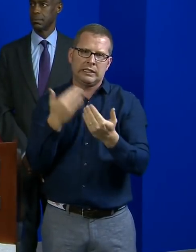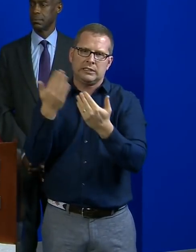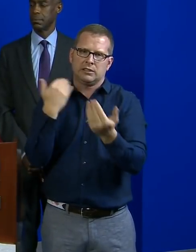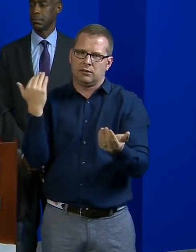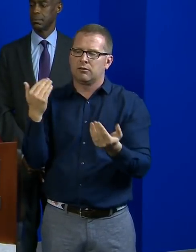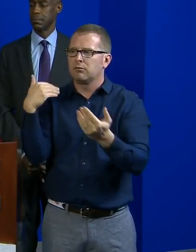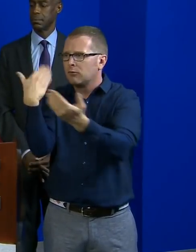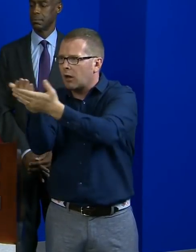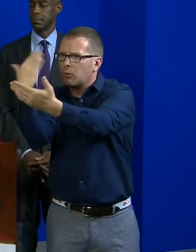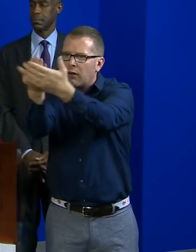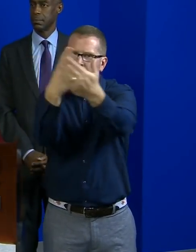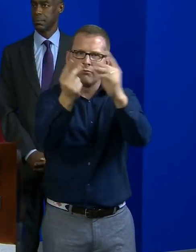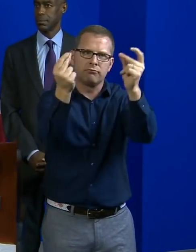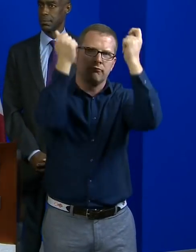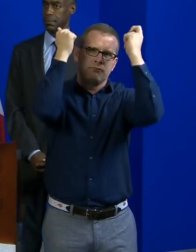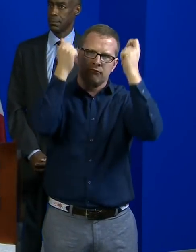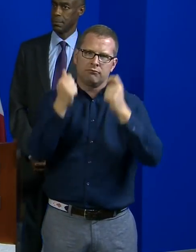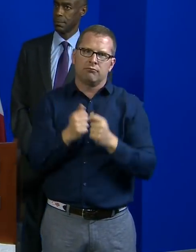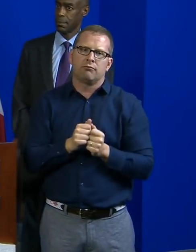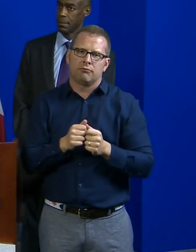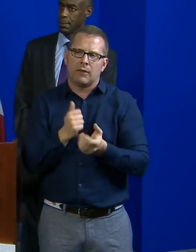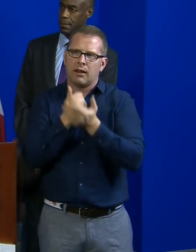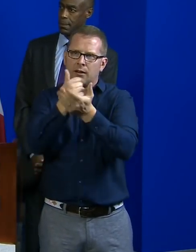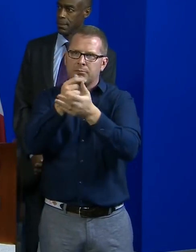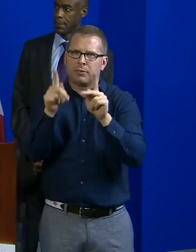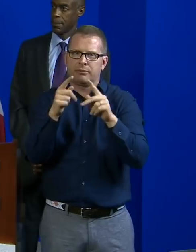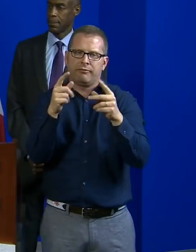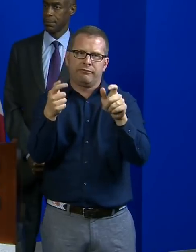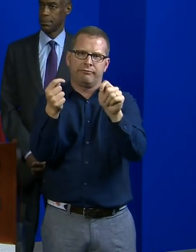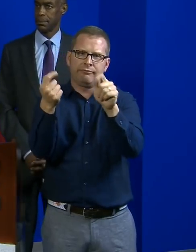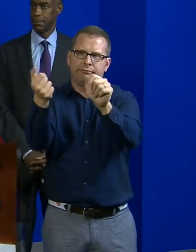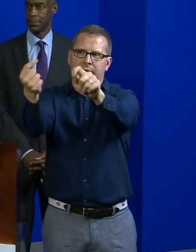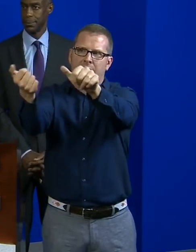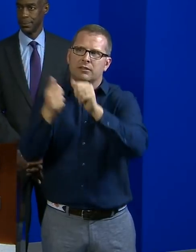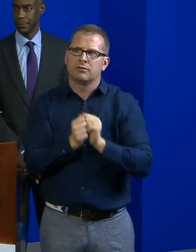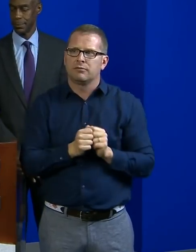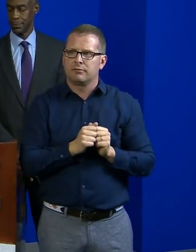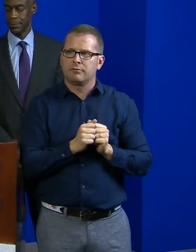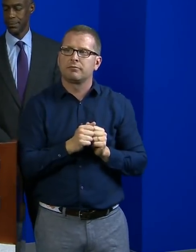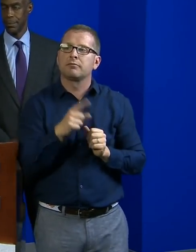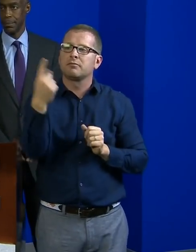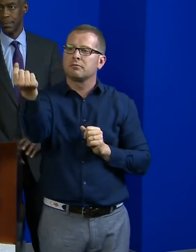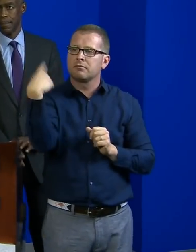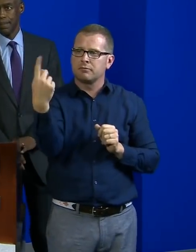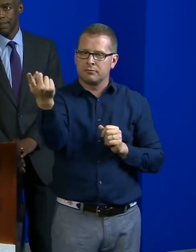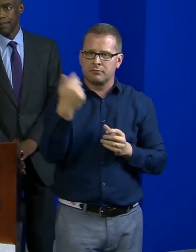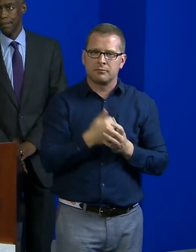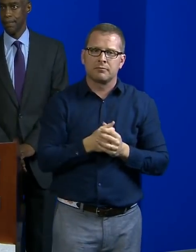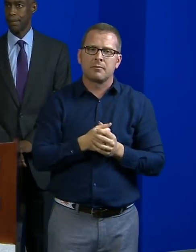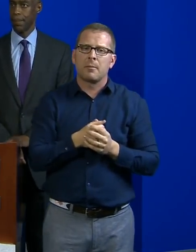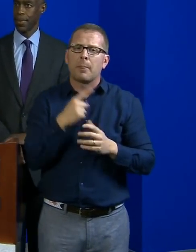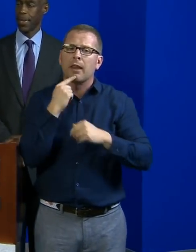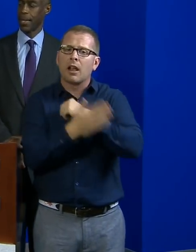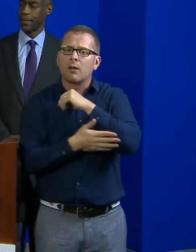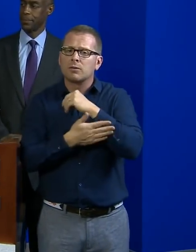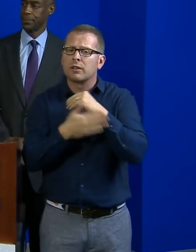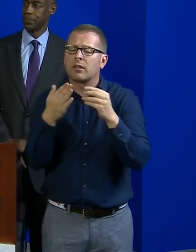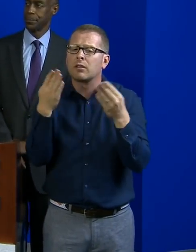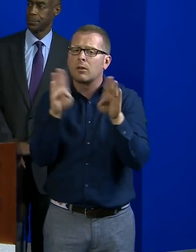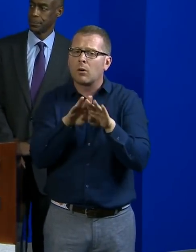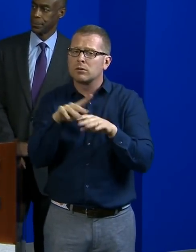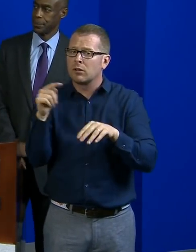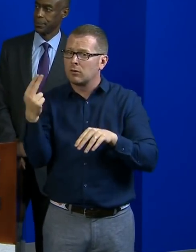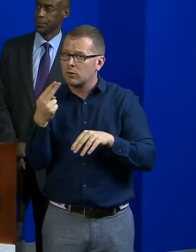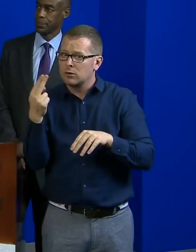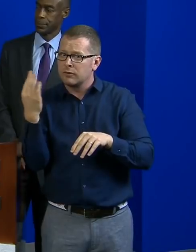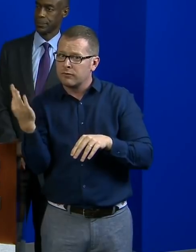voluntarily adhere to our guidelines. You said the county is closed Thursday and Friday? Yes, it is, the county. By the courts also? I have not received